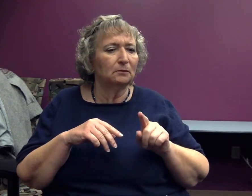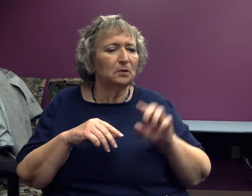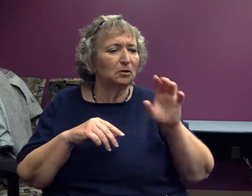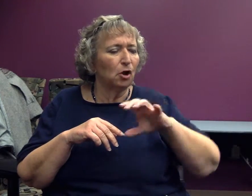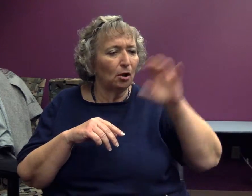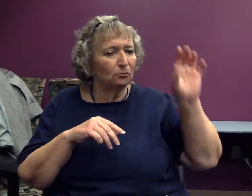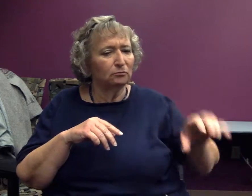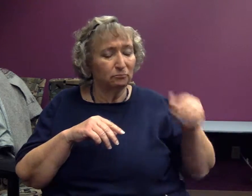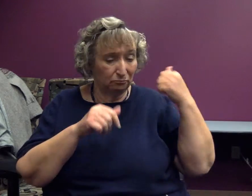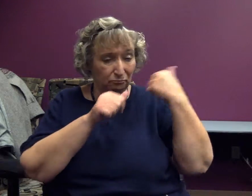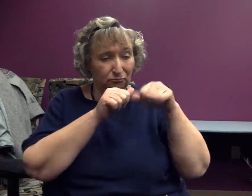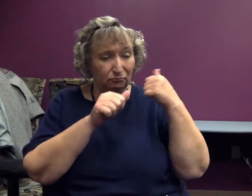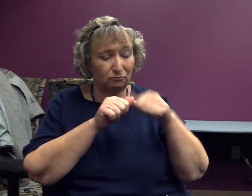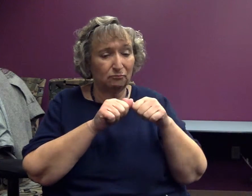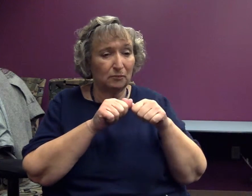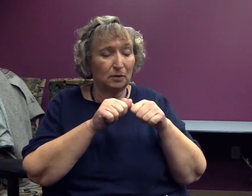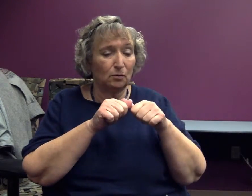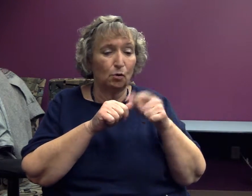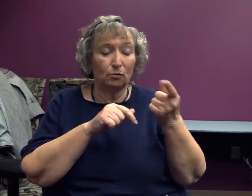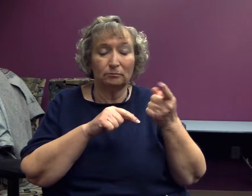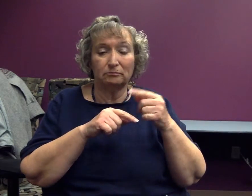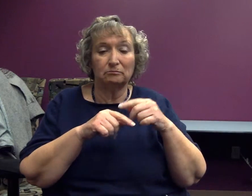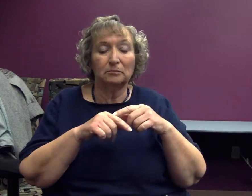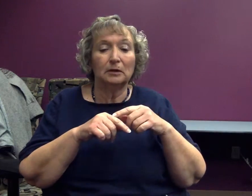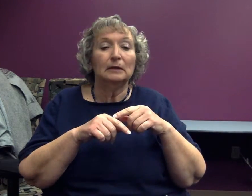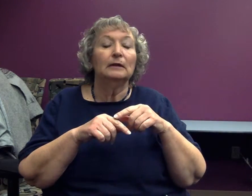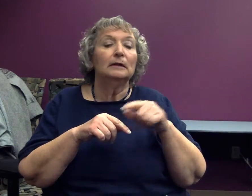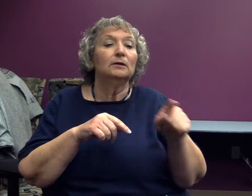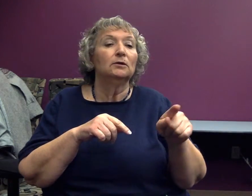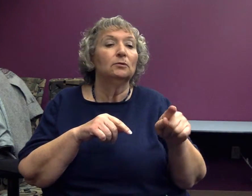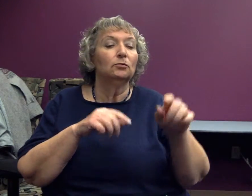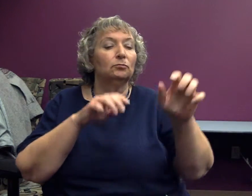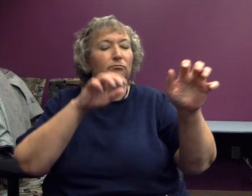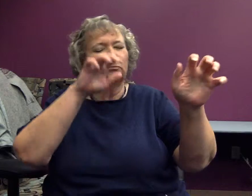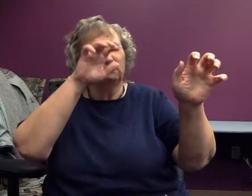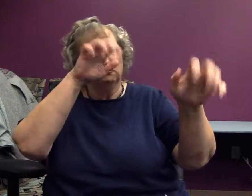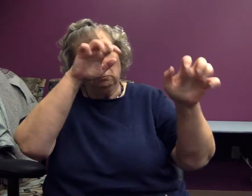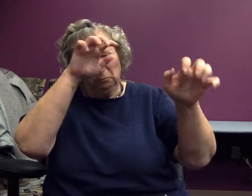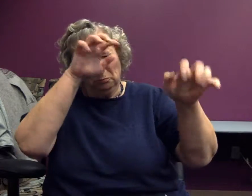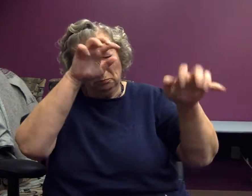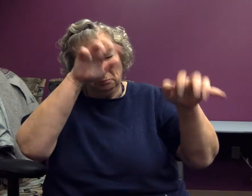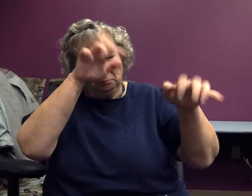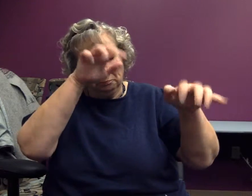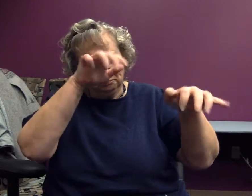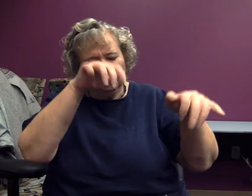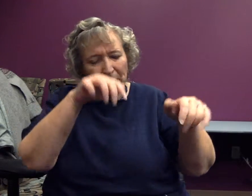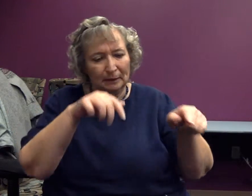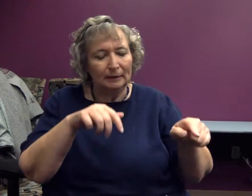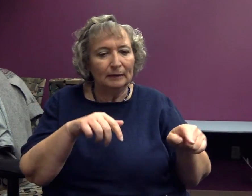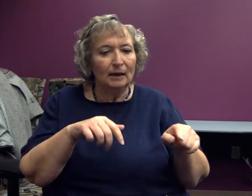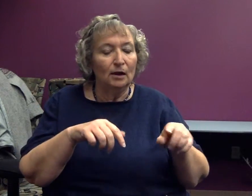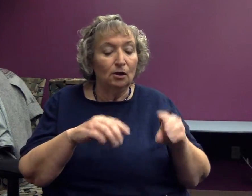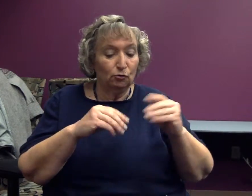got 30 inches of rain one day. The ground can't hold that stuff that quickly. It's